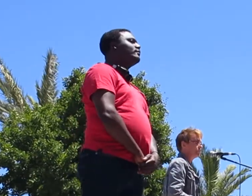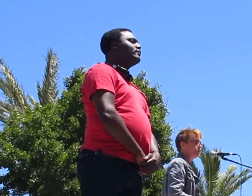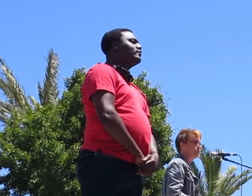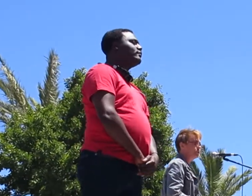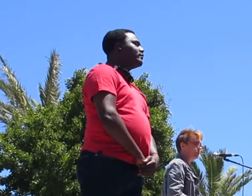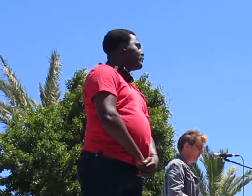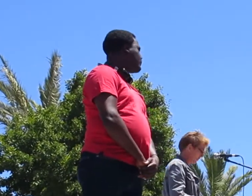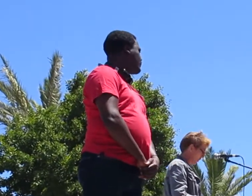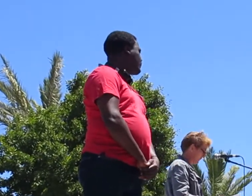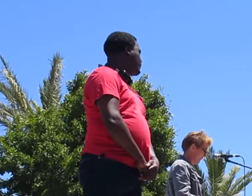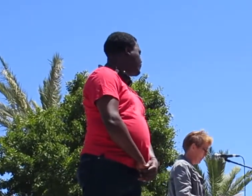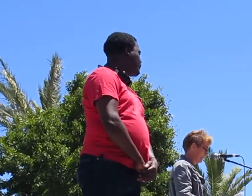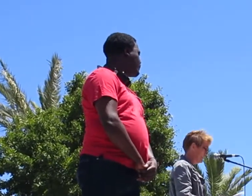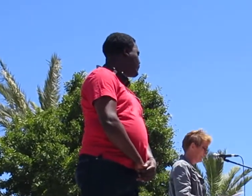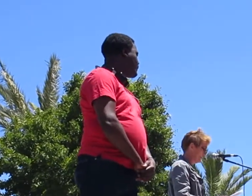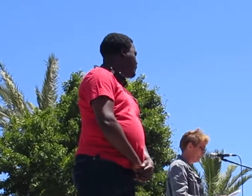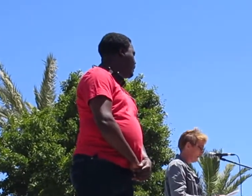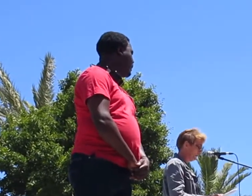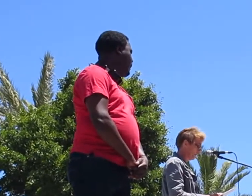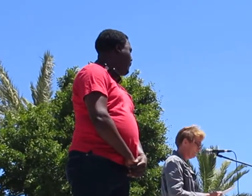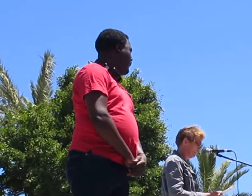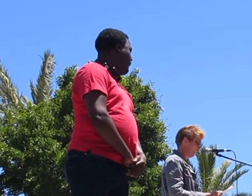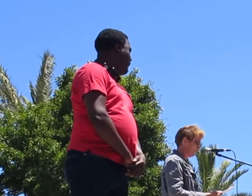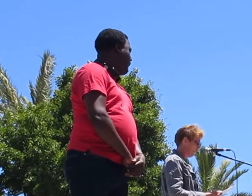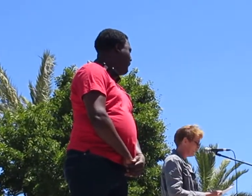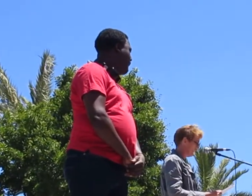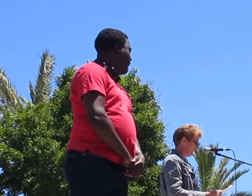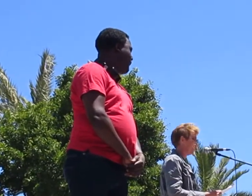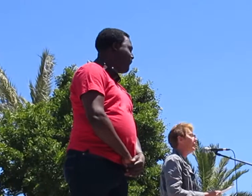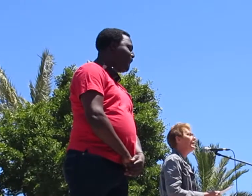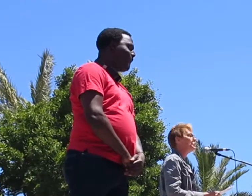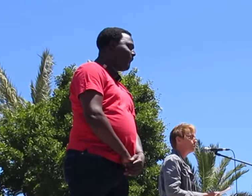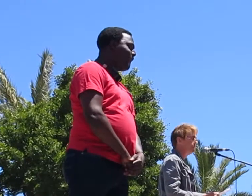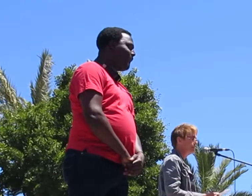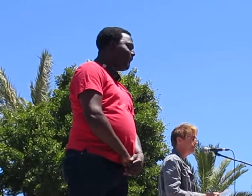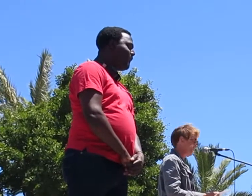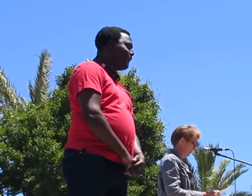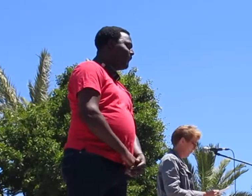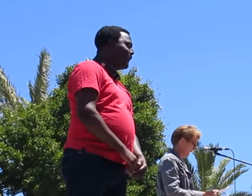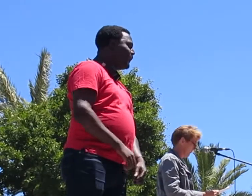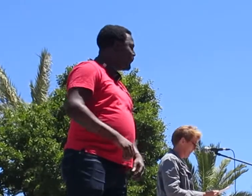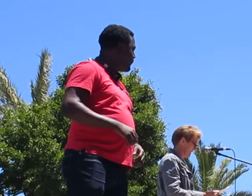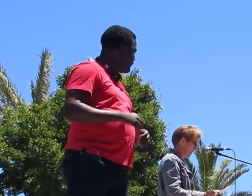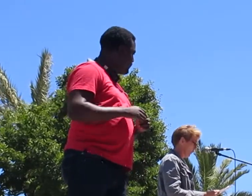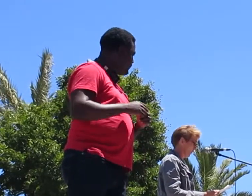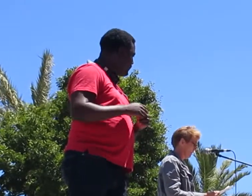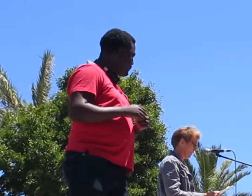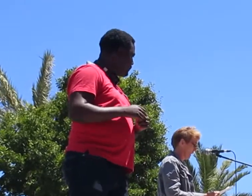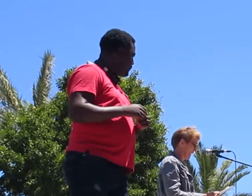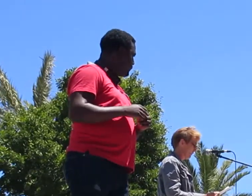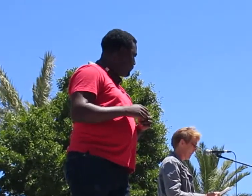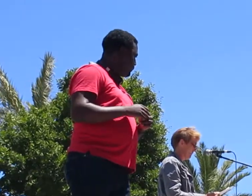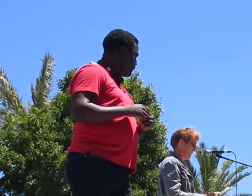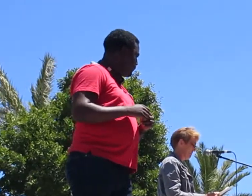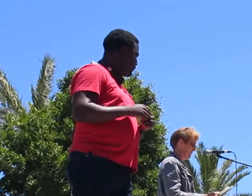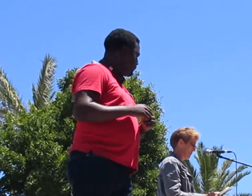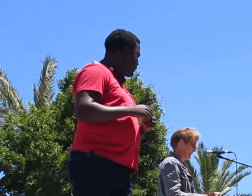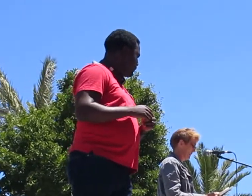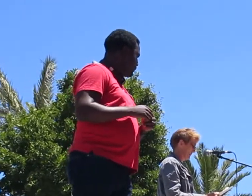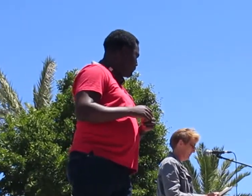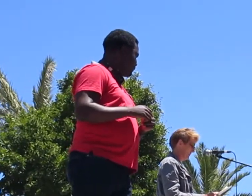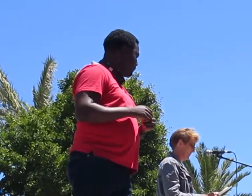The Constitution calls for impeachment and removal of a president for treason, bribery, or other high crimes